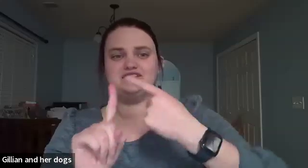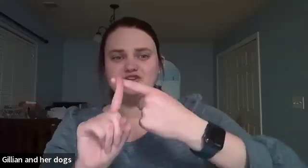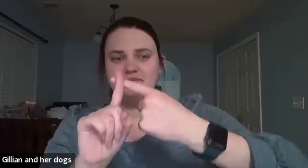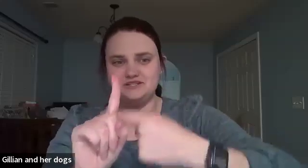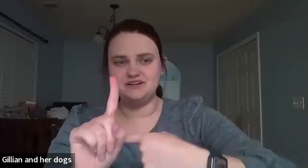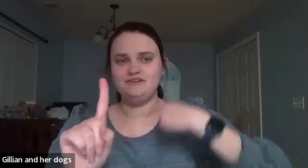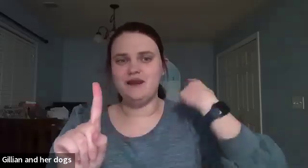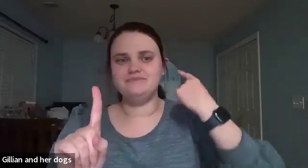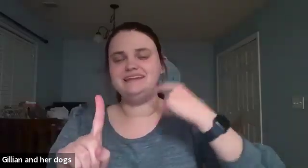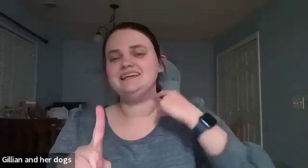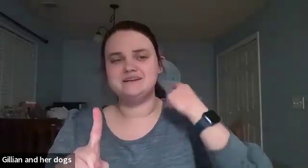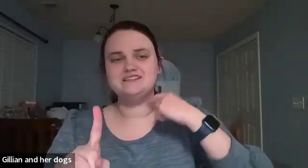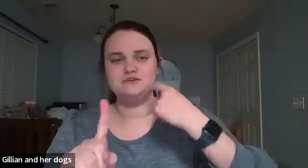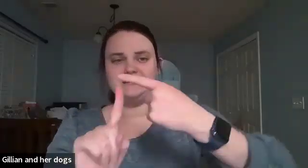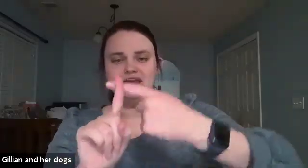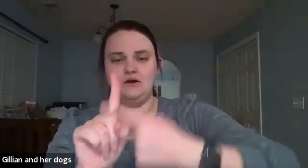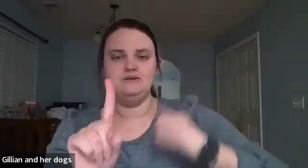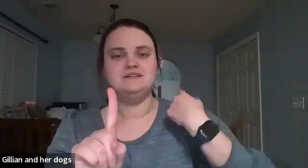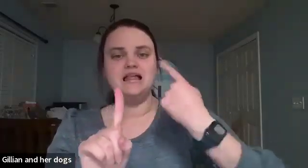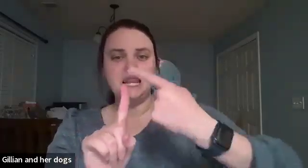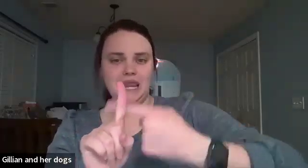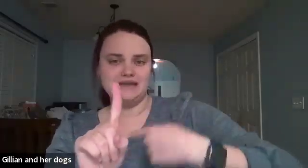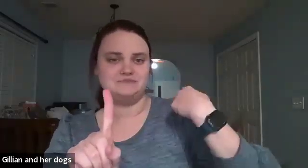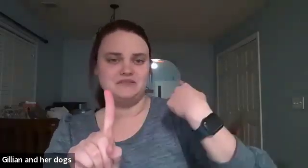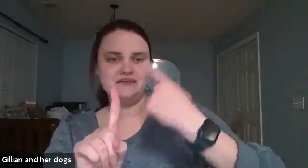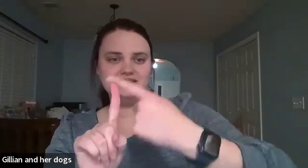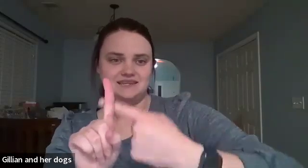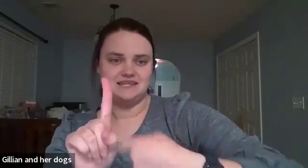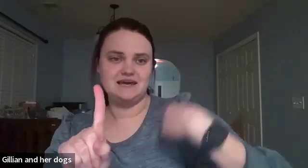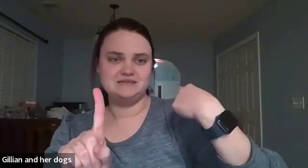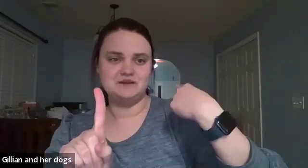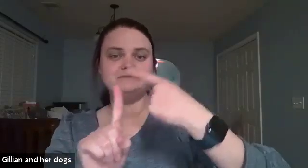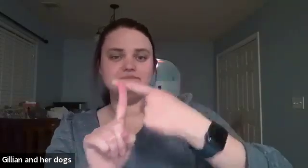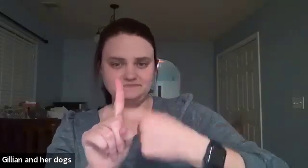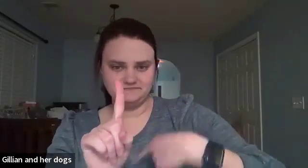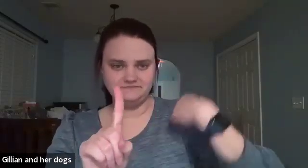like concerned. I'm just going to nick myself with a nail last month.